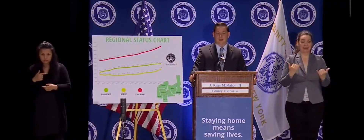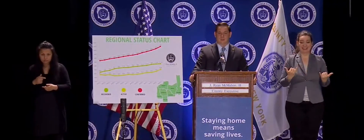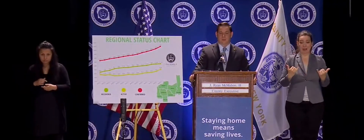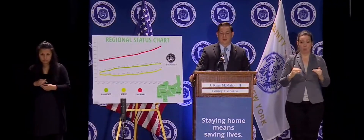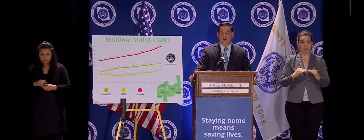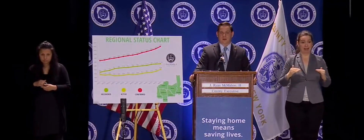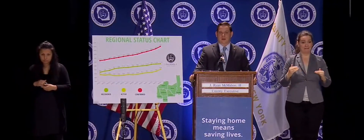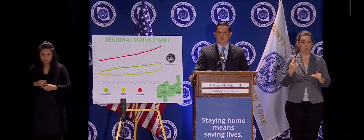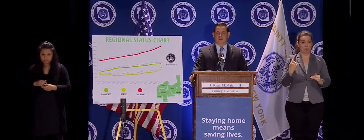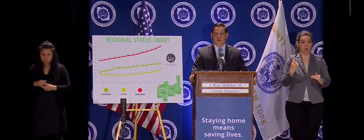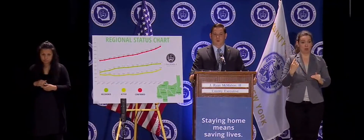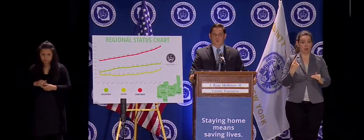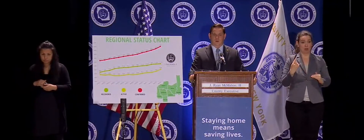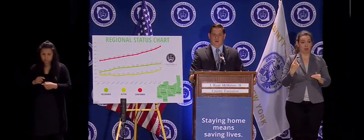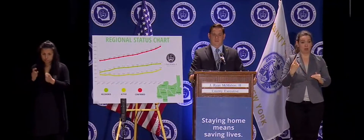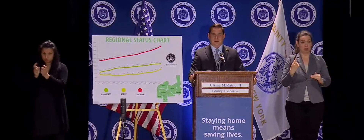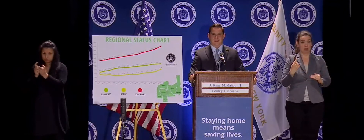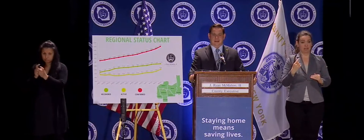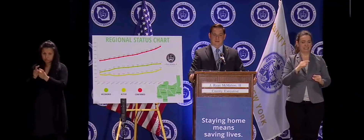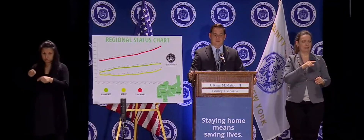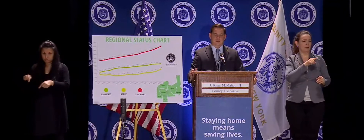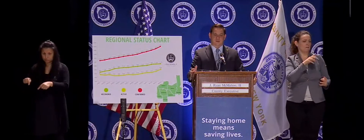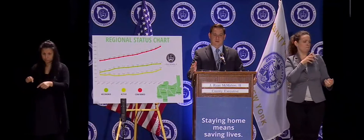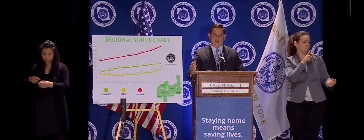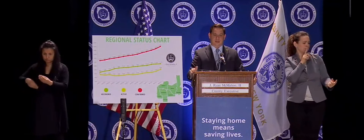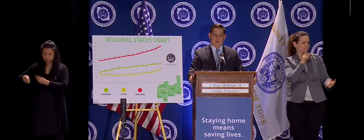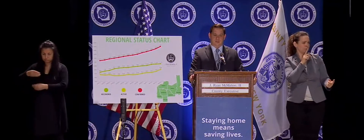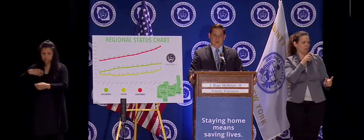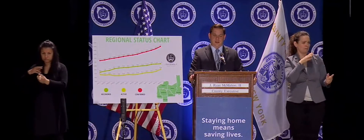businesses. And so I'm not going to comment